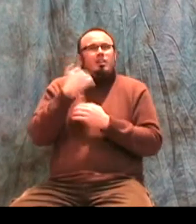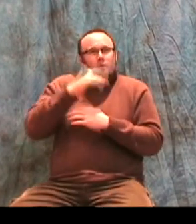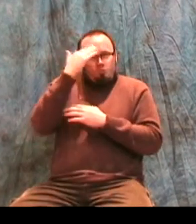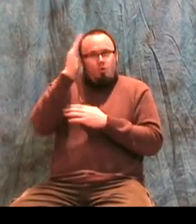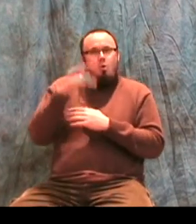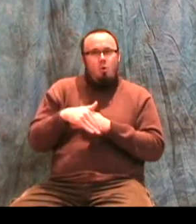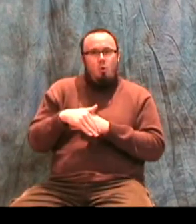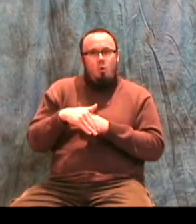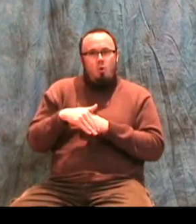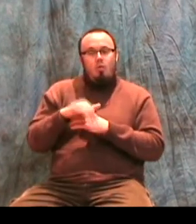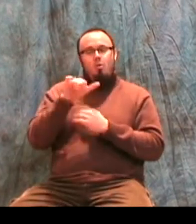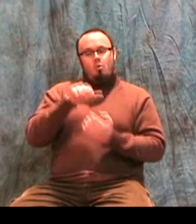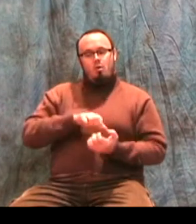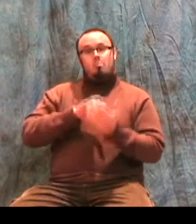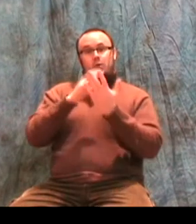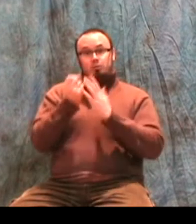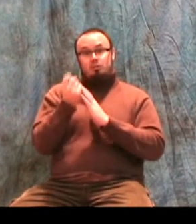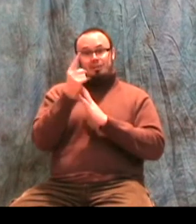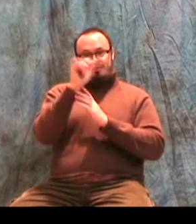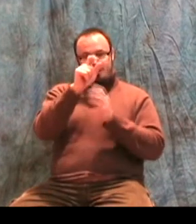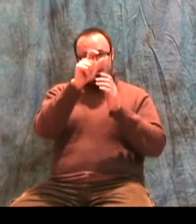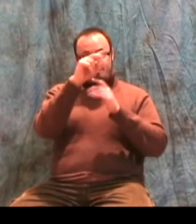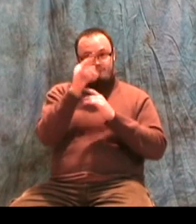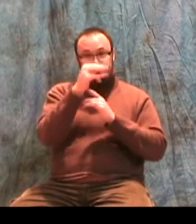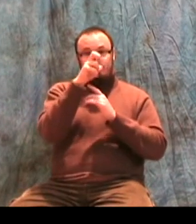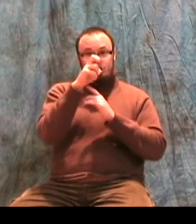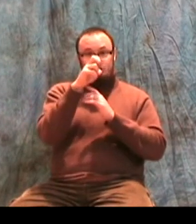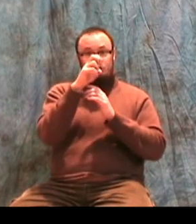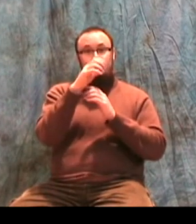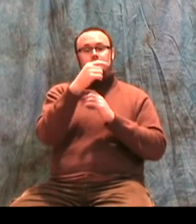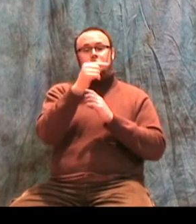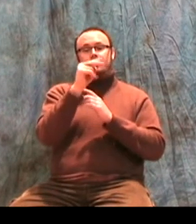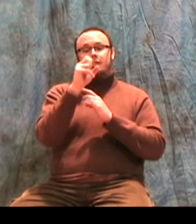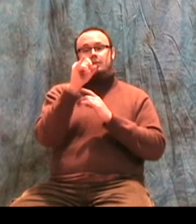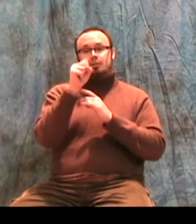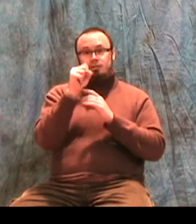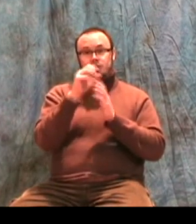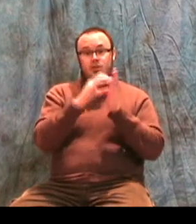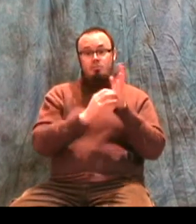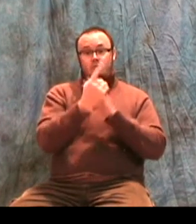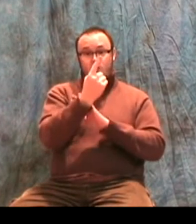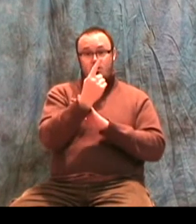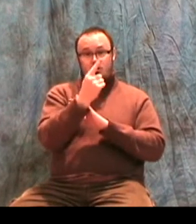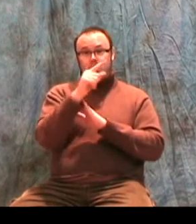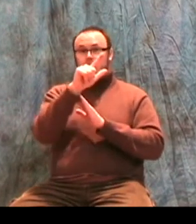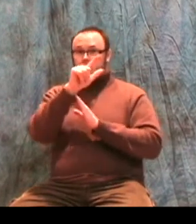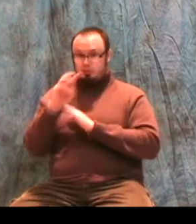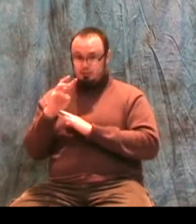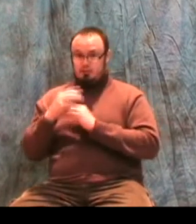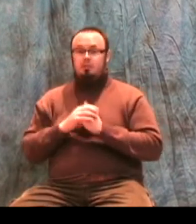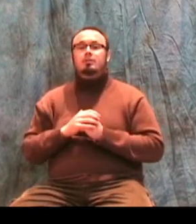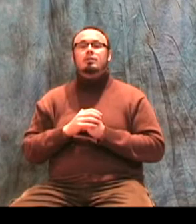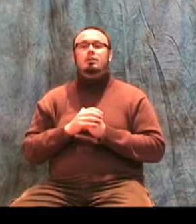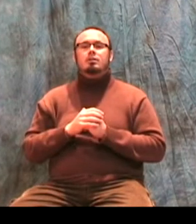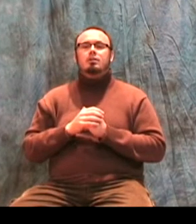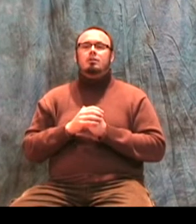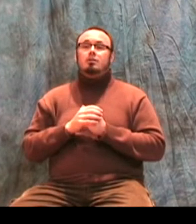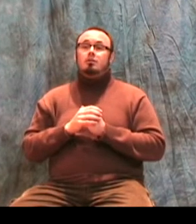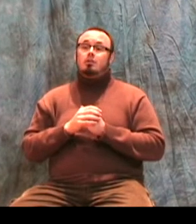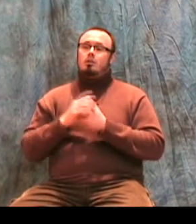1, verse 26, when God said, Let us make man in our image. This means that there are a number of similarities in the way